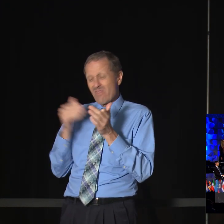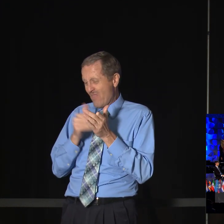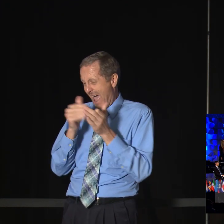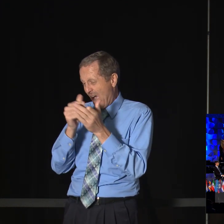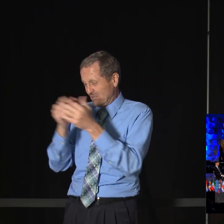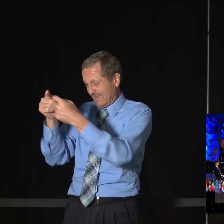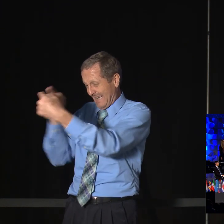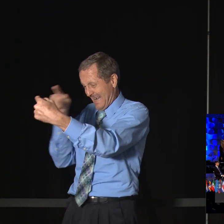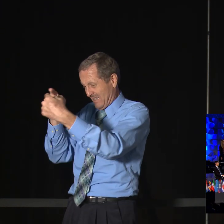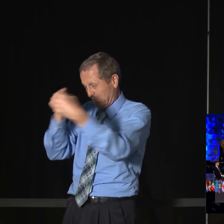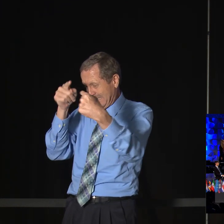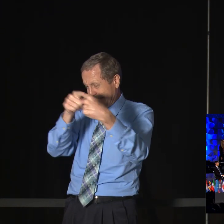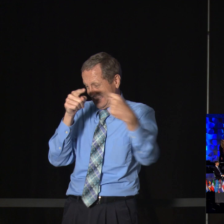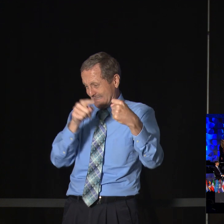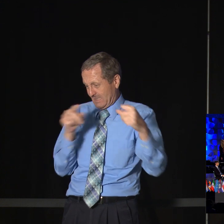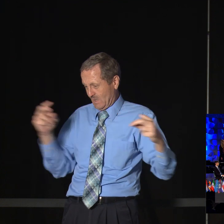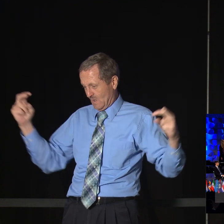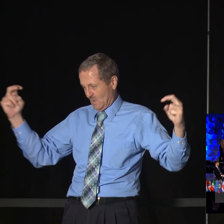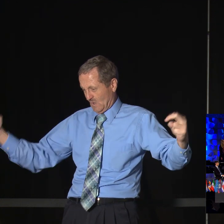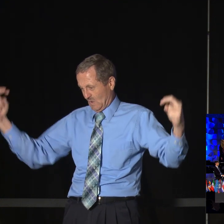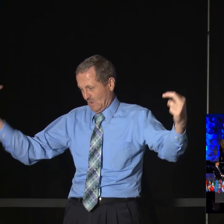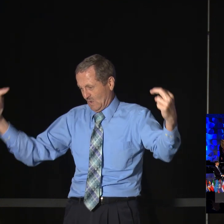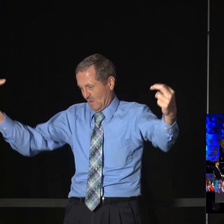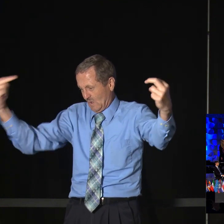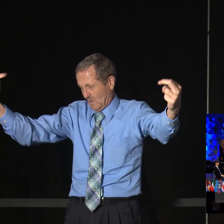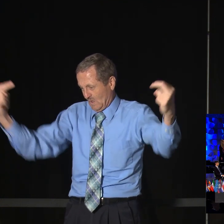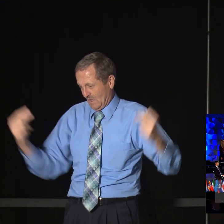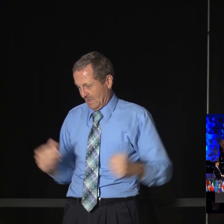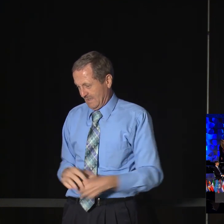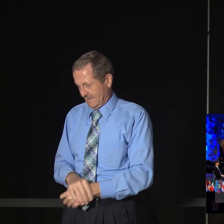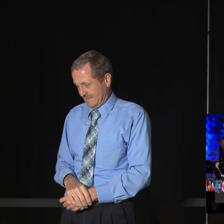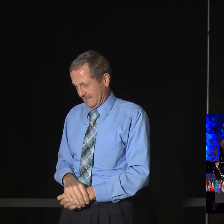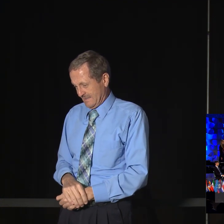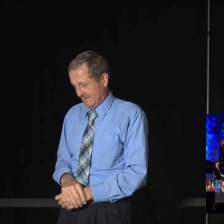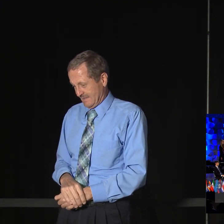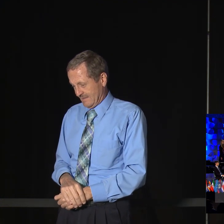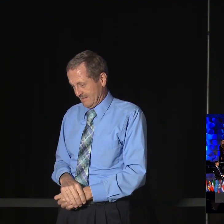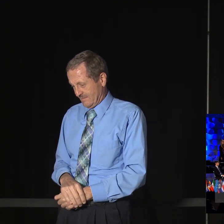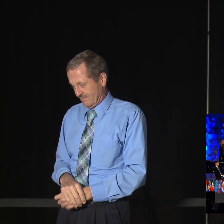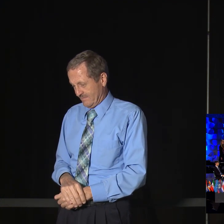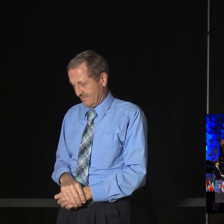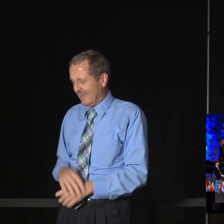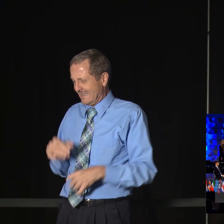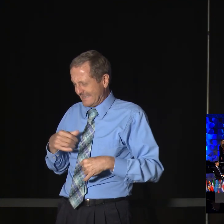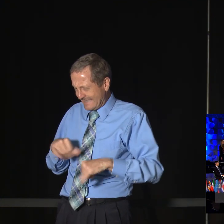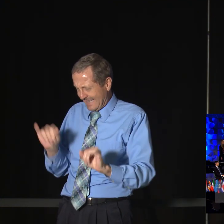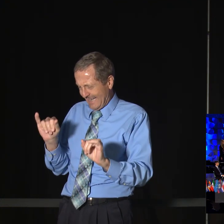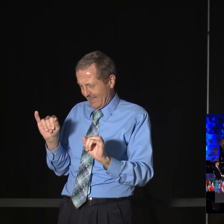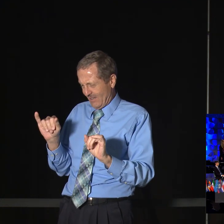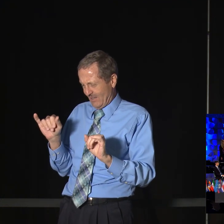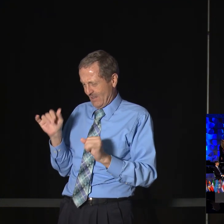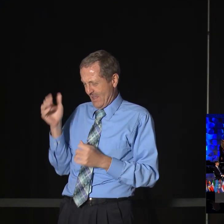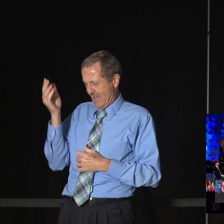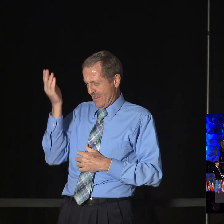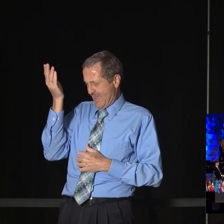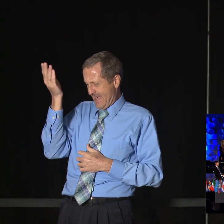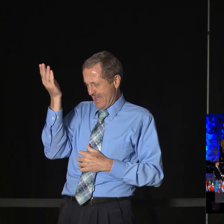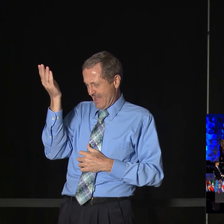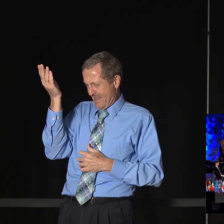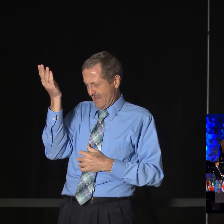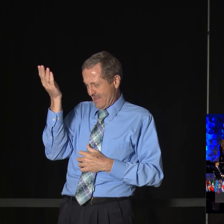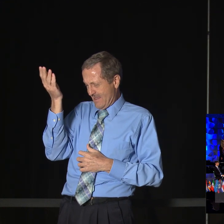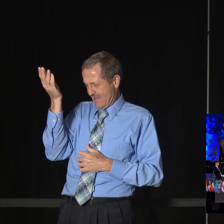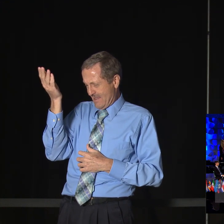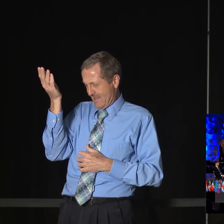thousand foes are lurking nigh, still thou the